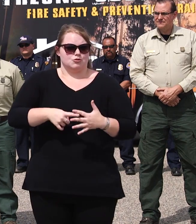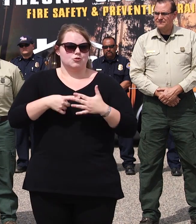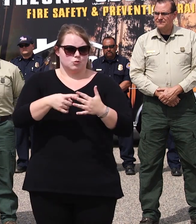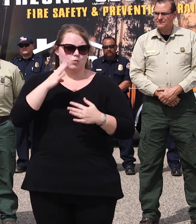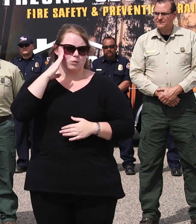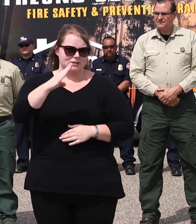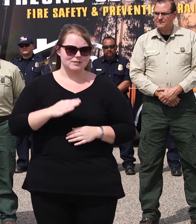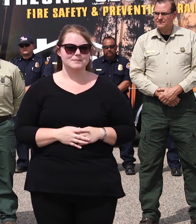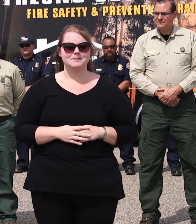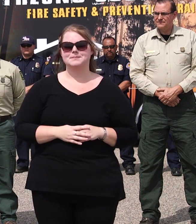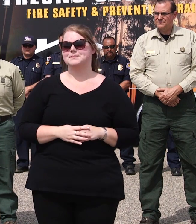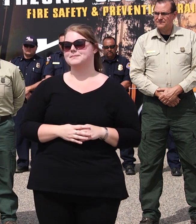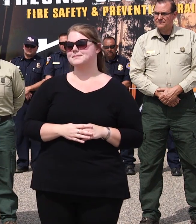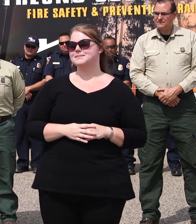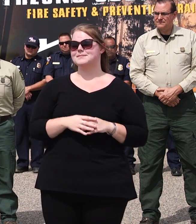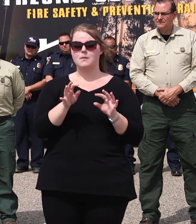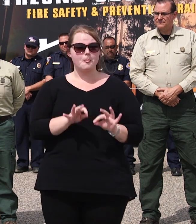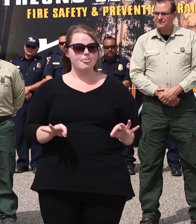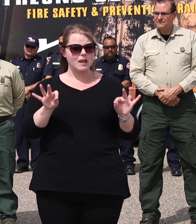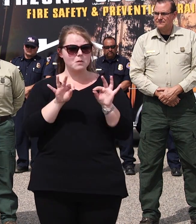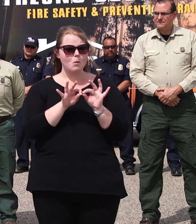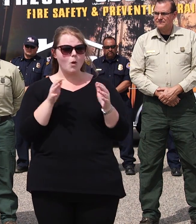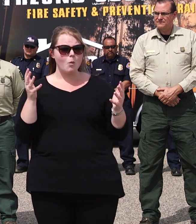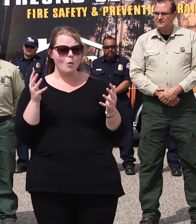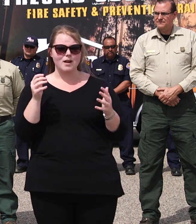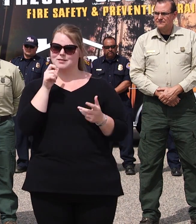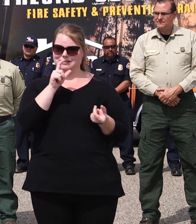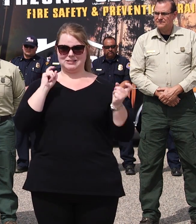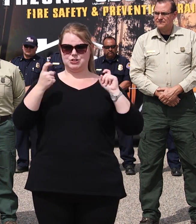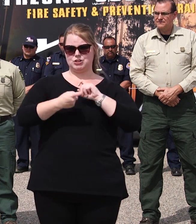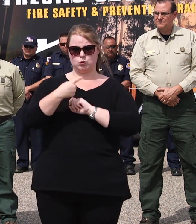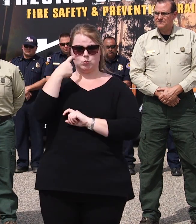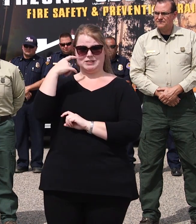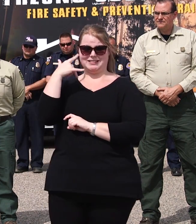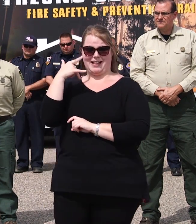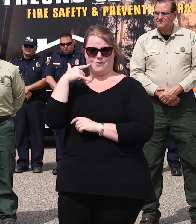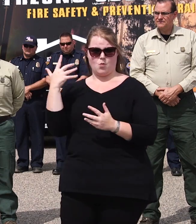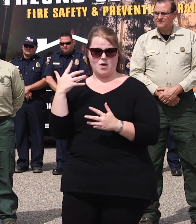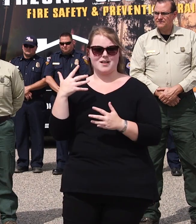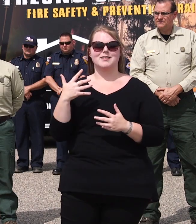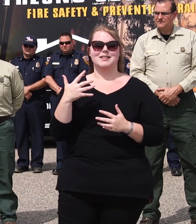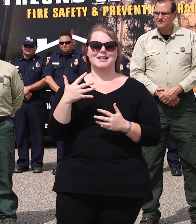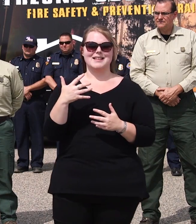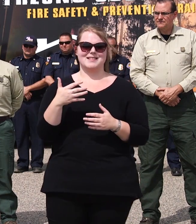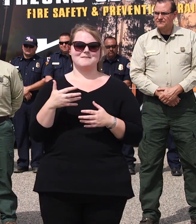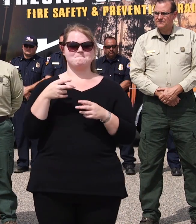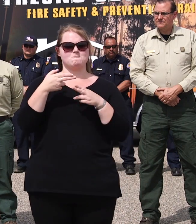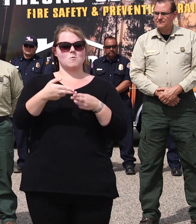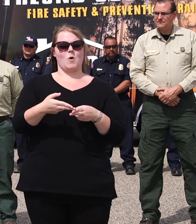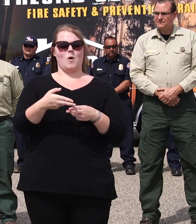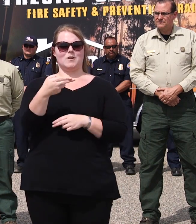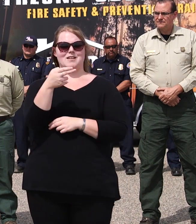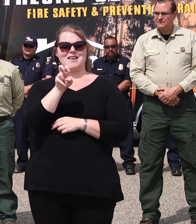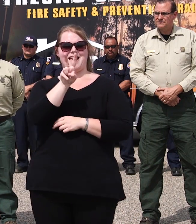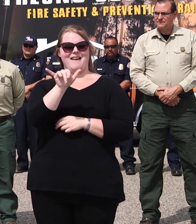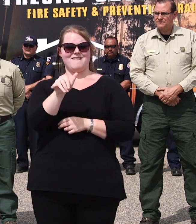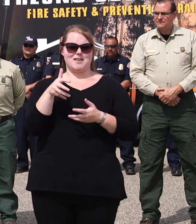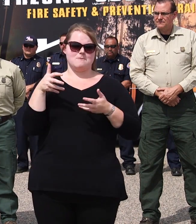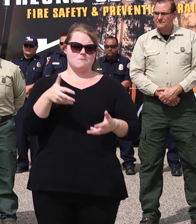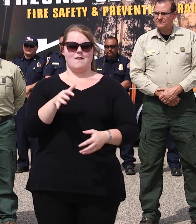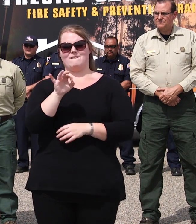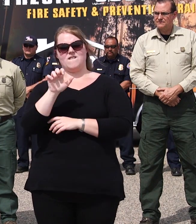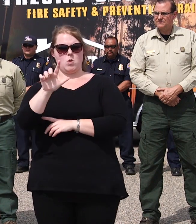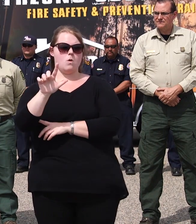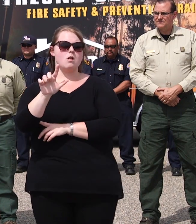thing that has not changed in California is the heavy fuels. The heavy fuels, even with